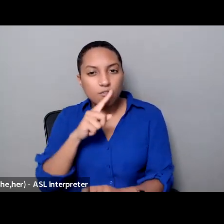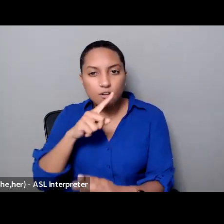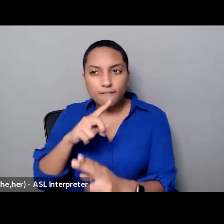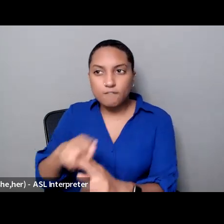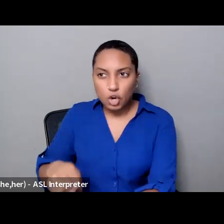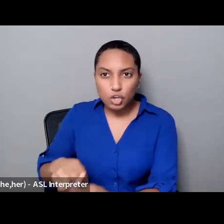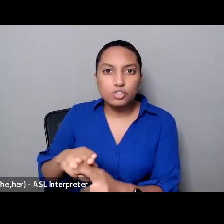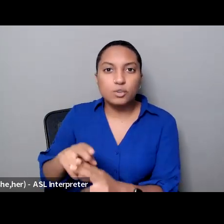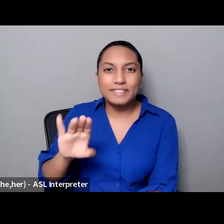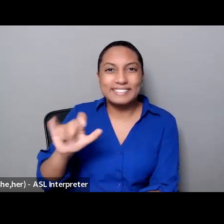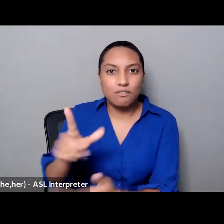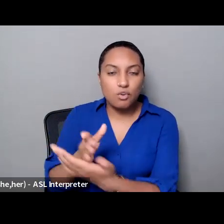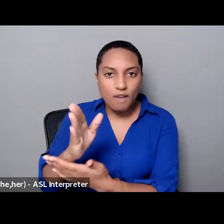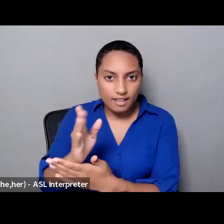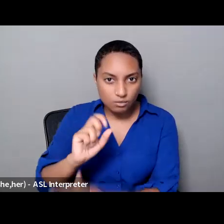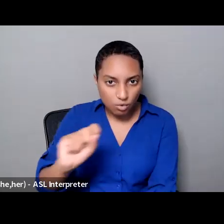quote.